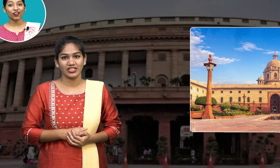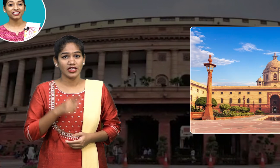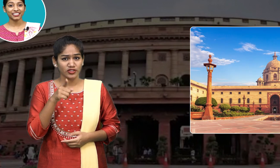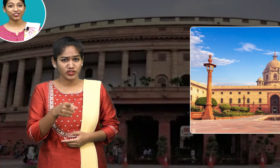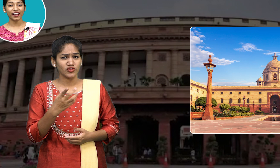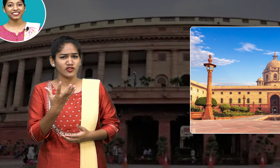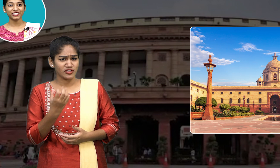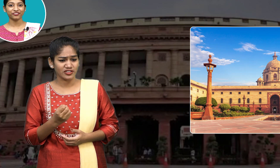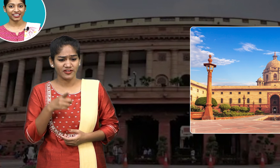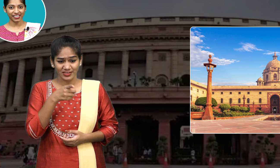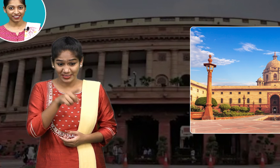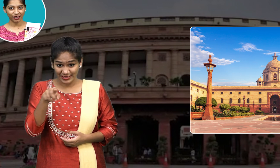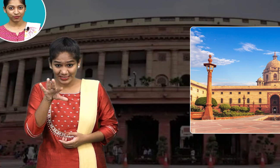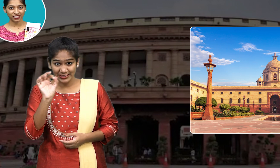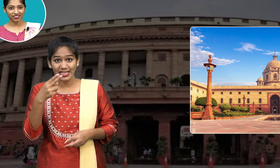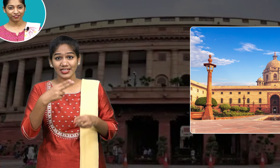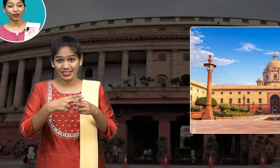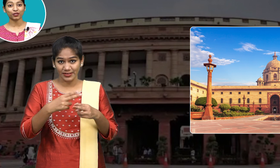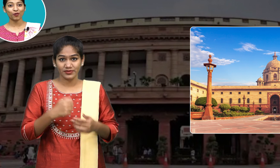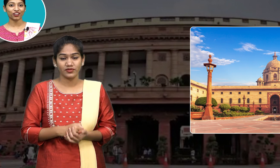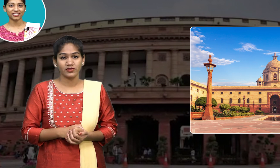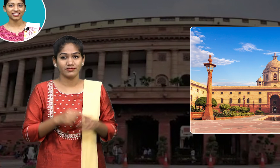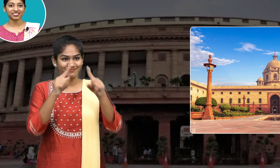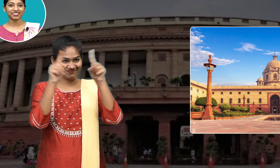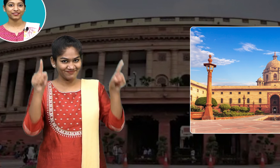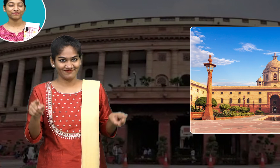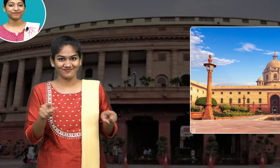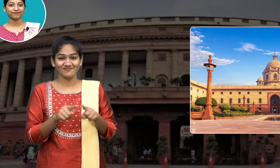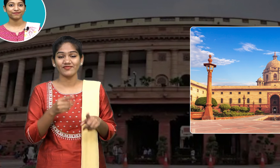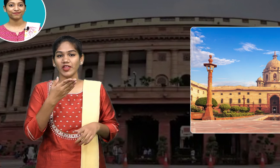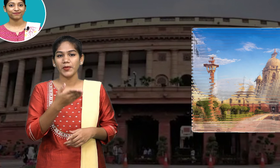You all need to identify their names from the box.